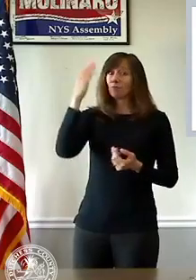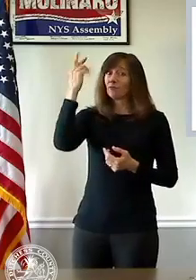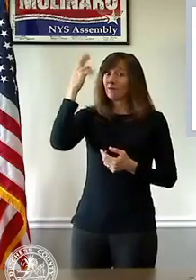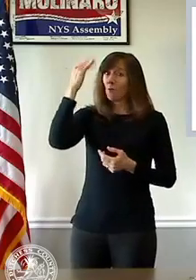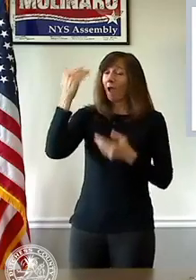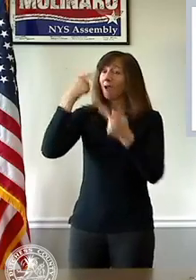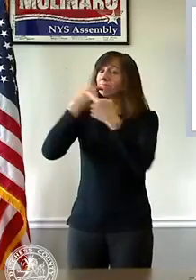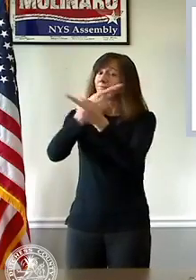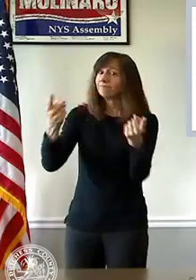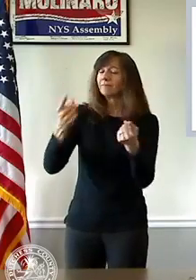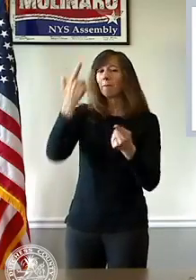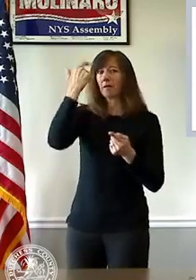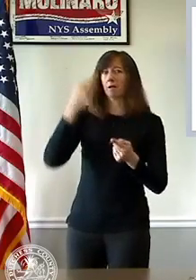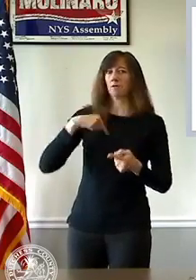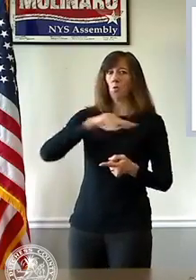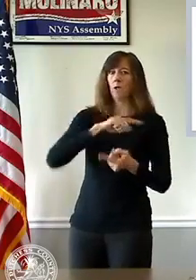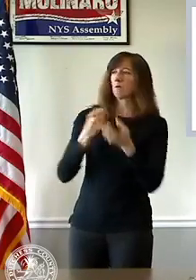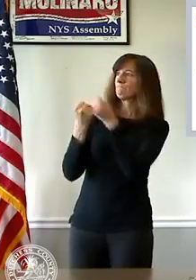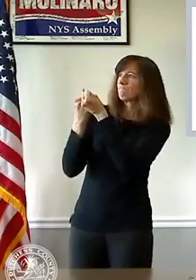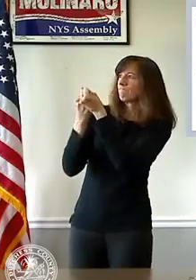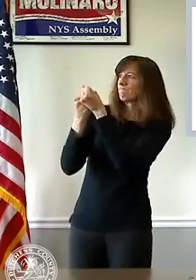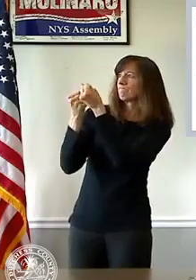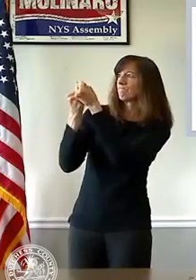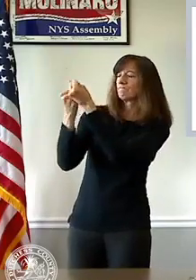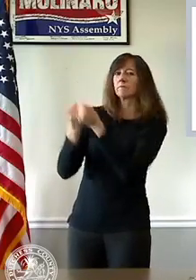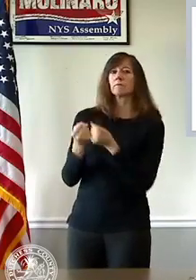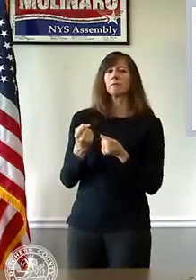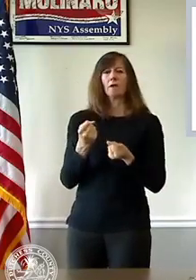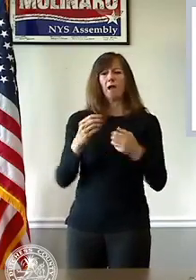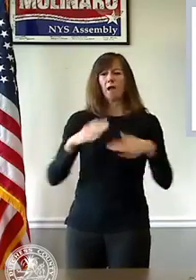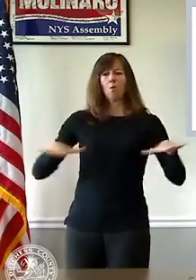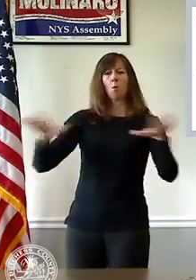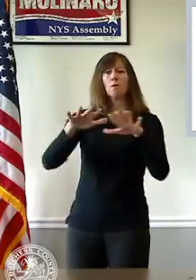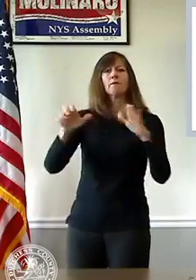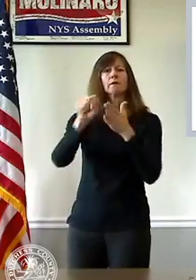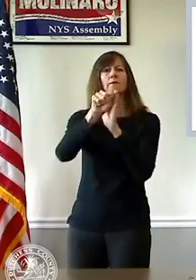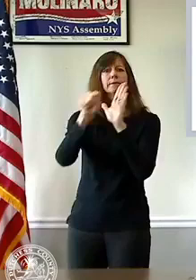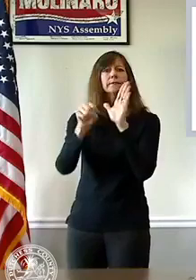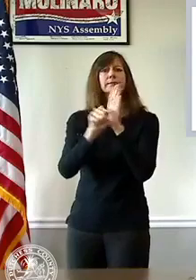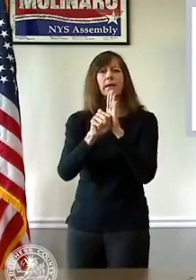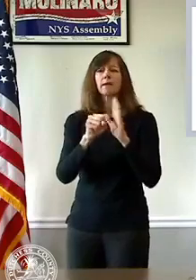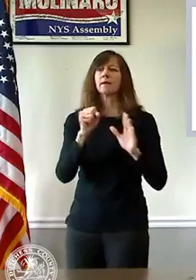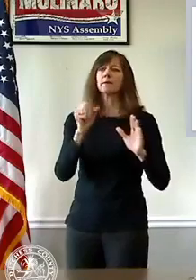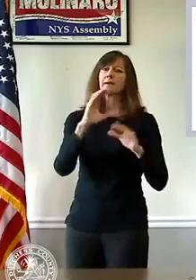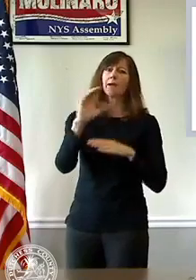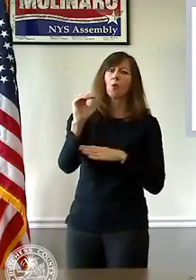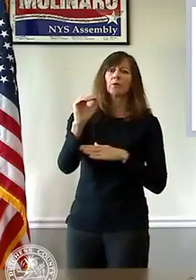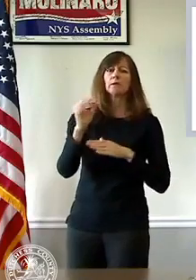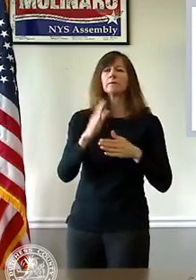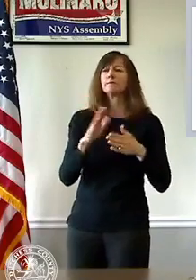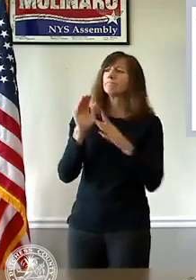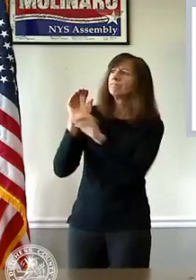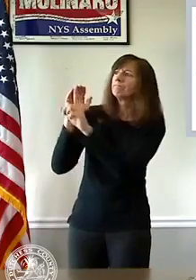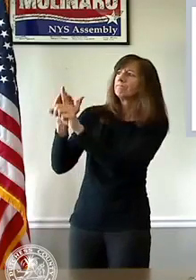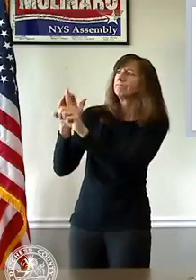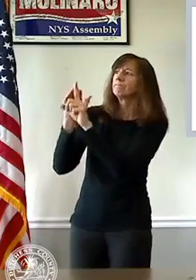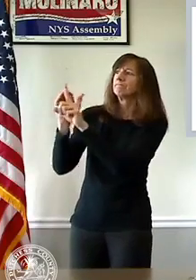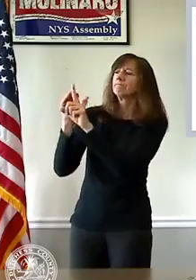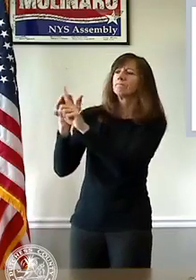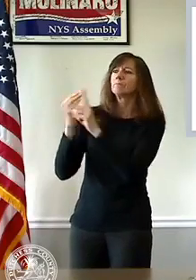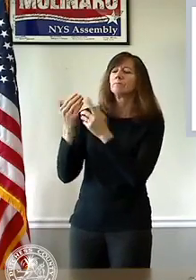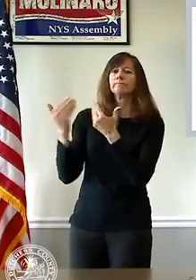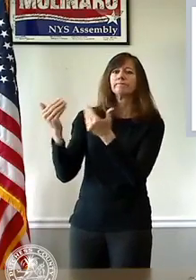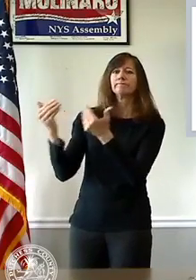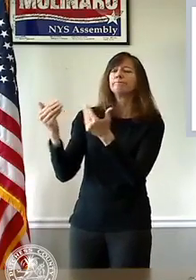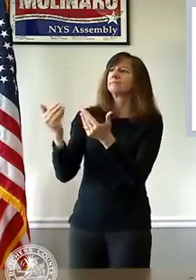I can tell you is that counties across the state have been really pushing hard to advance what makes sense from a public health perspective to get